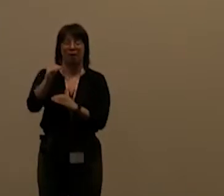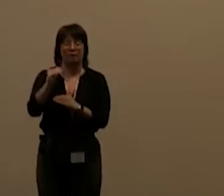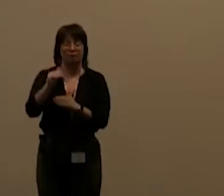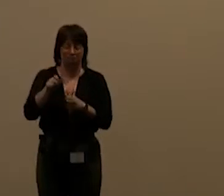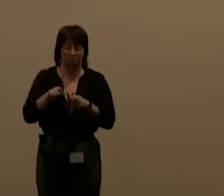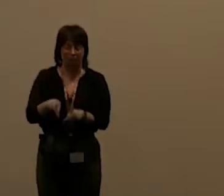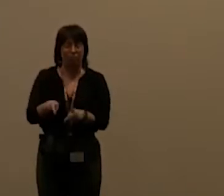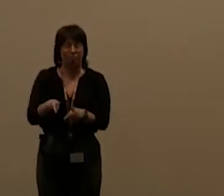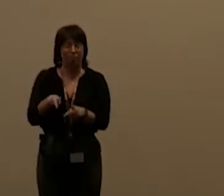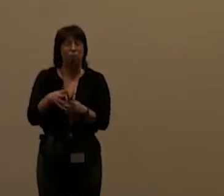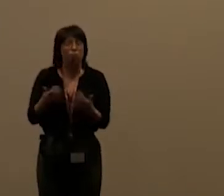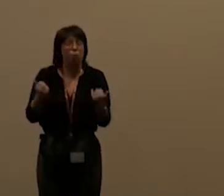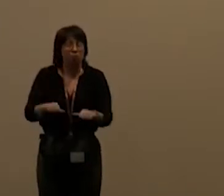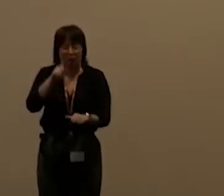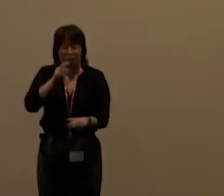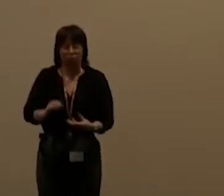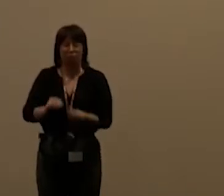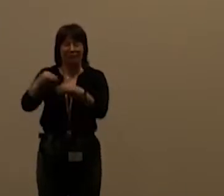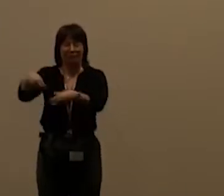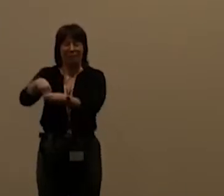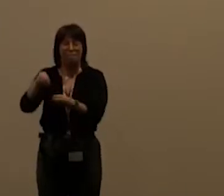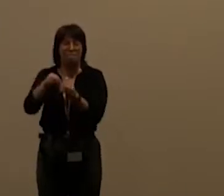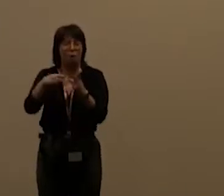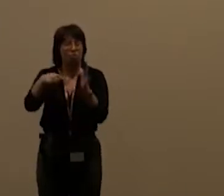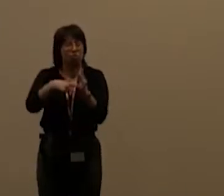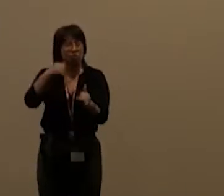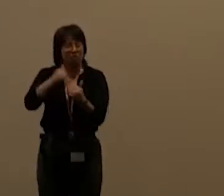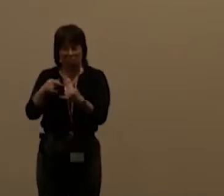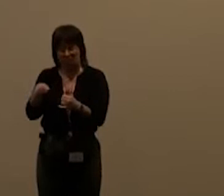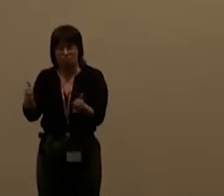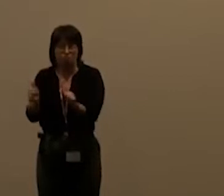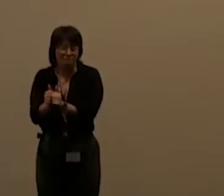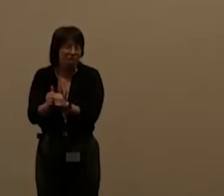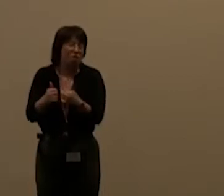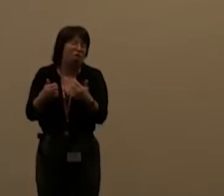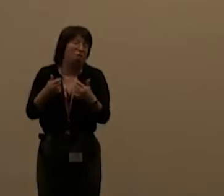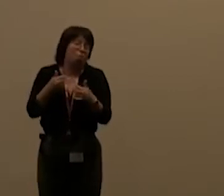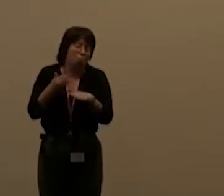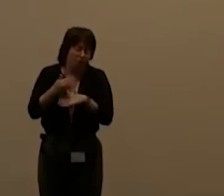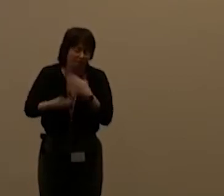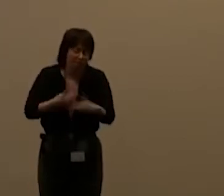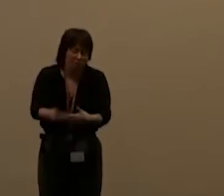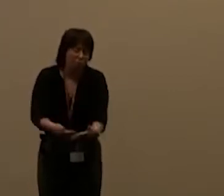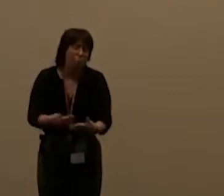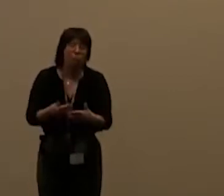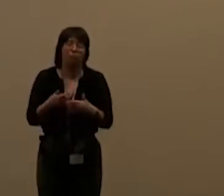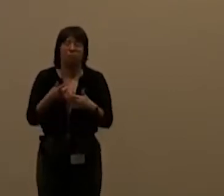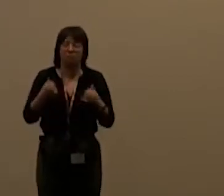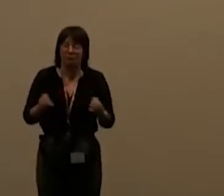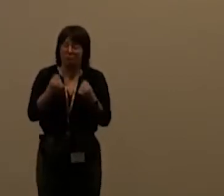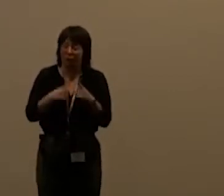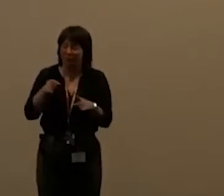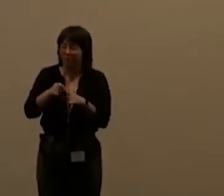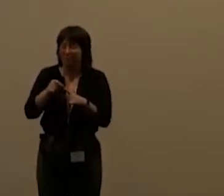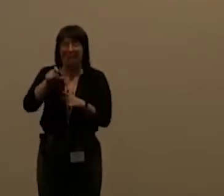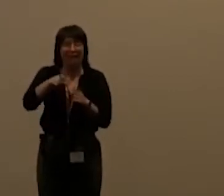the solutions that we can build in this, it's bots, it's those approvals, Power Automate workflows, it's Power Apps,